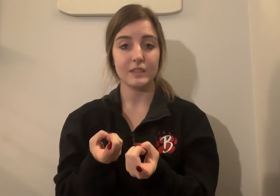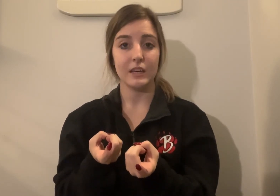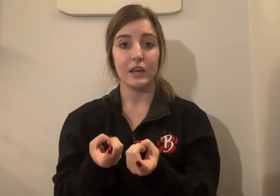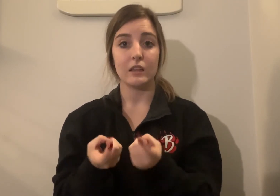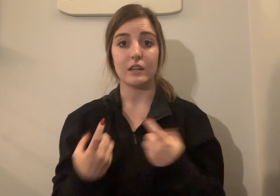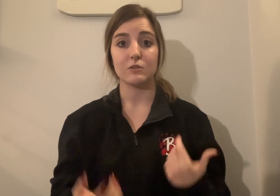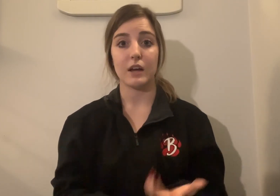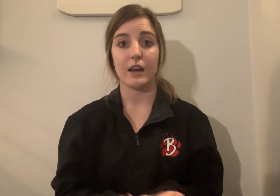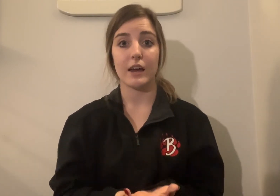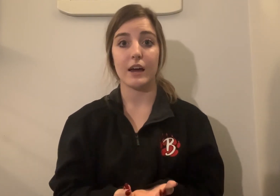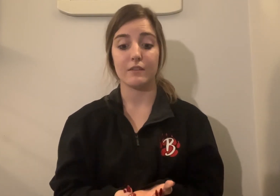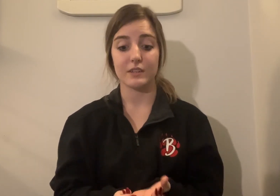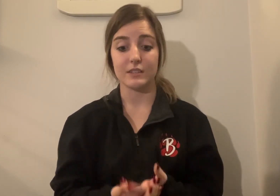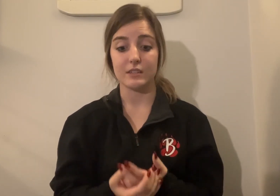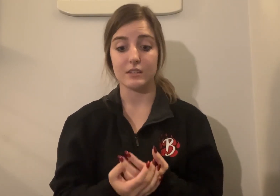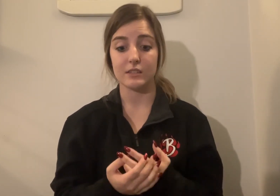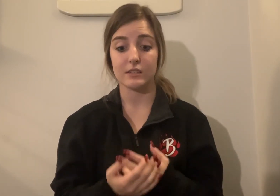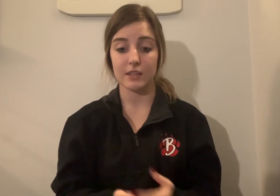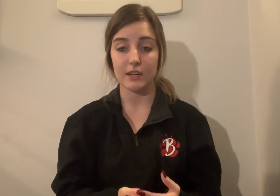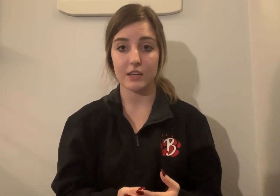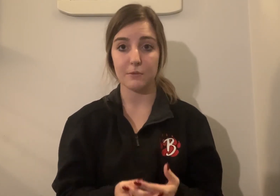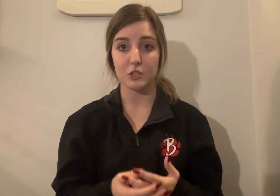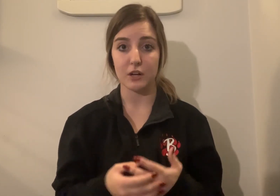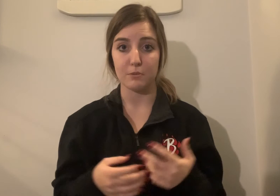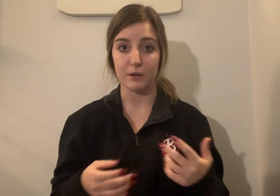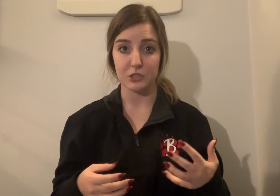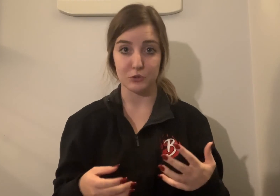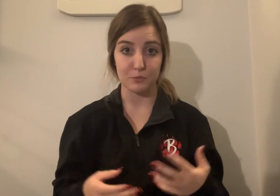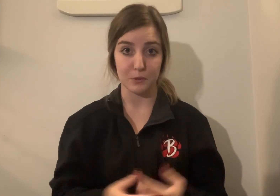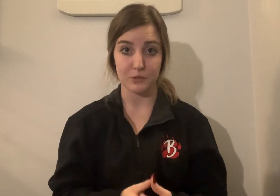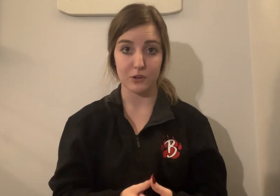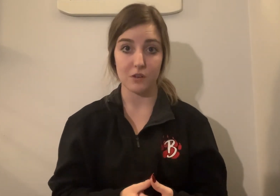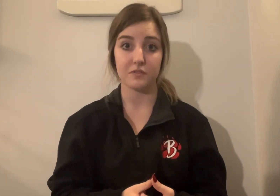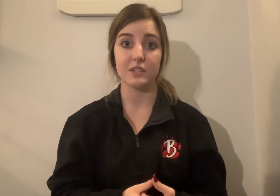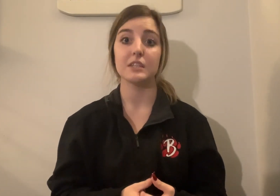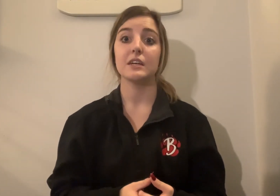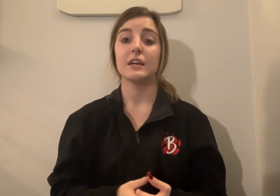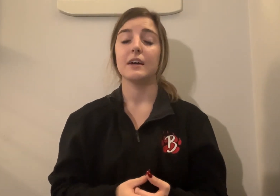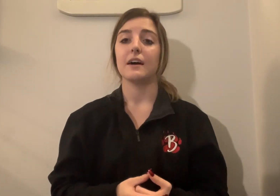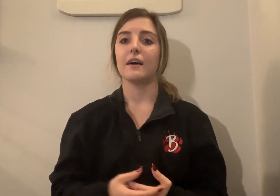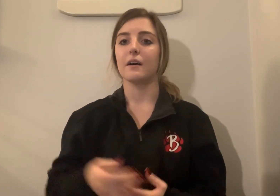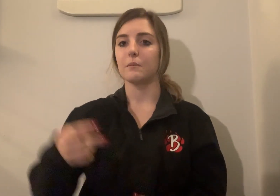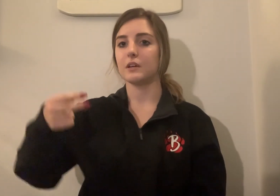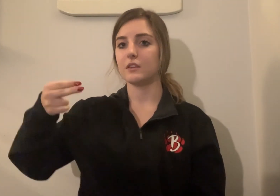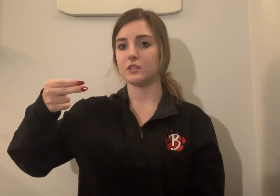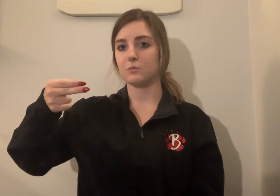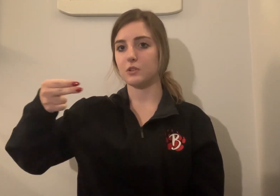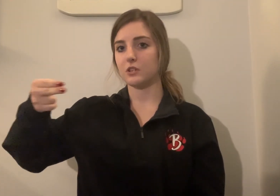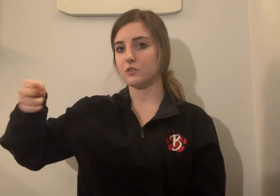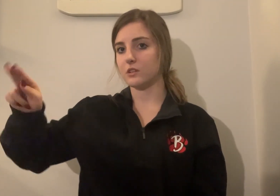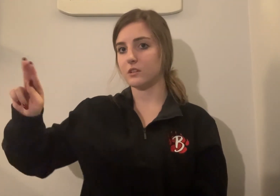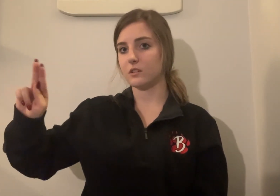The next one I have is sledding, which I probably do most often. This one you're in almost